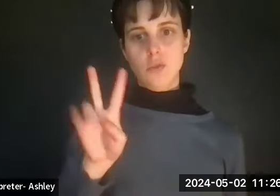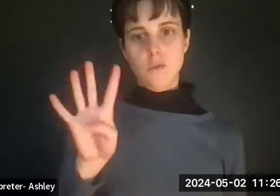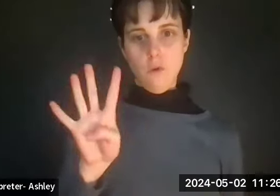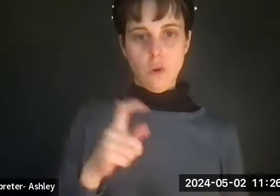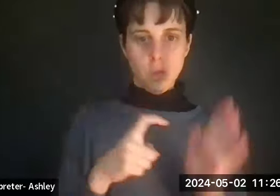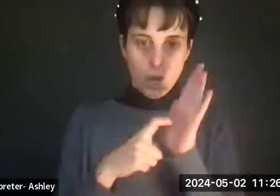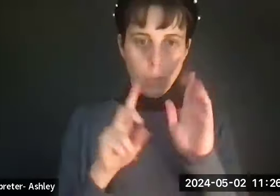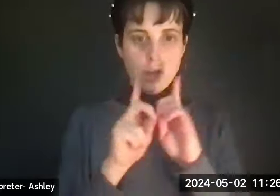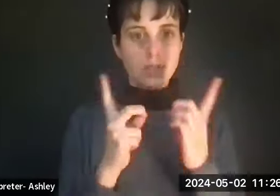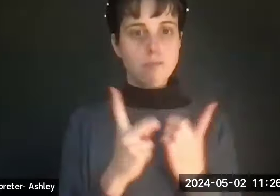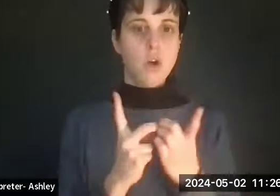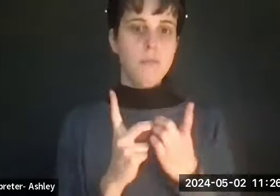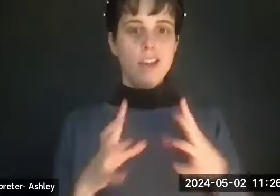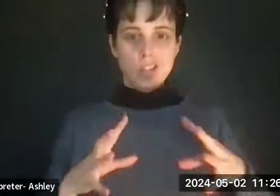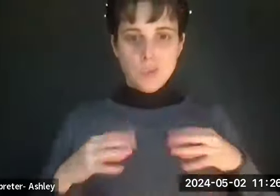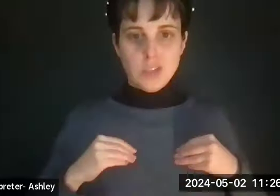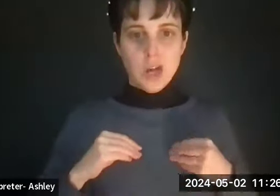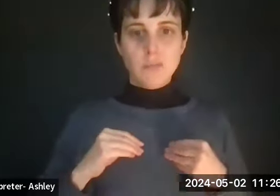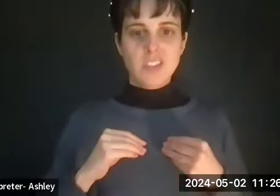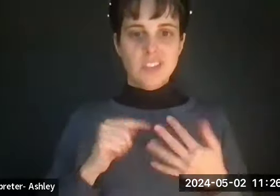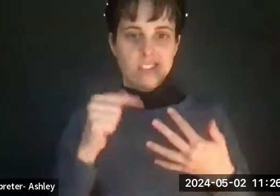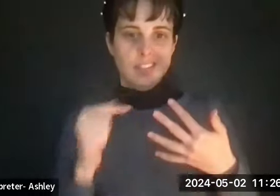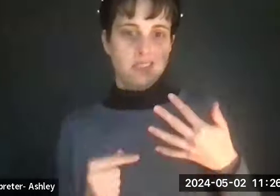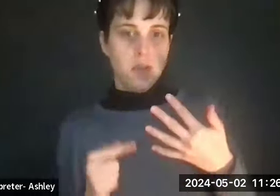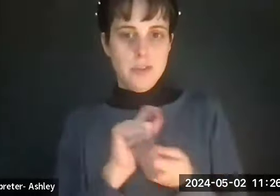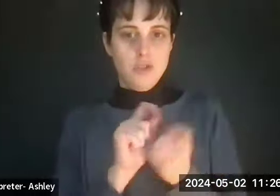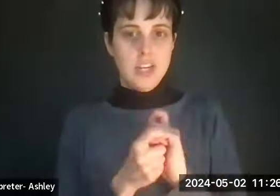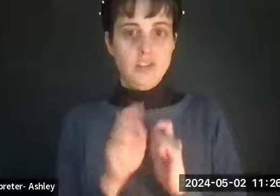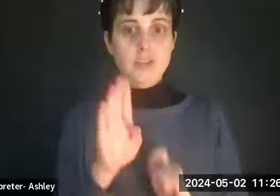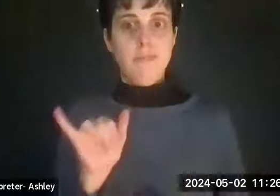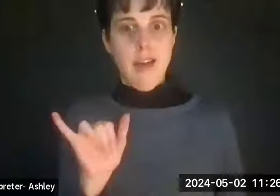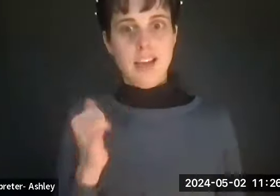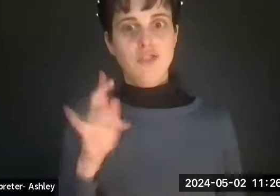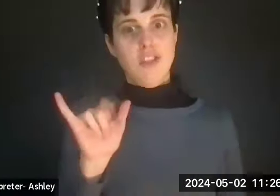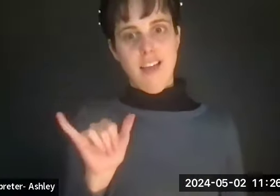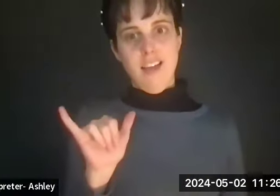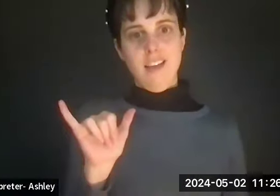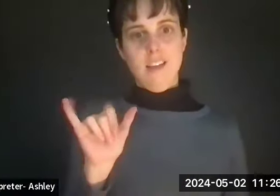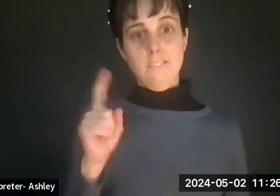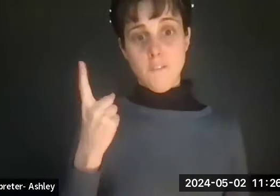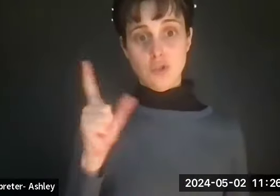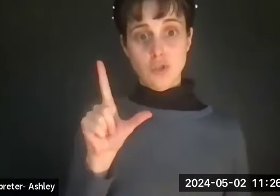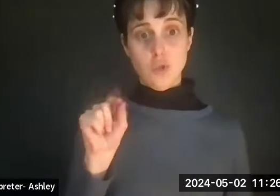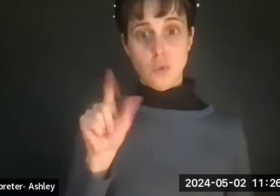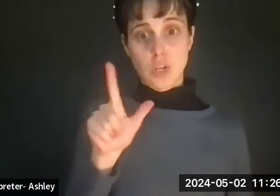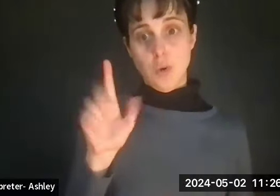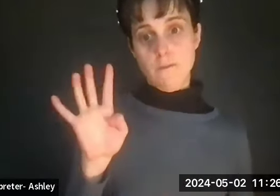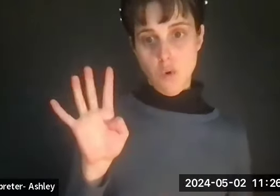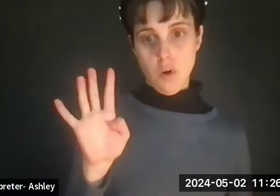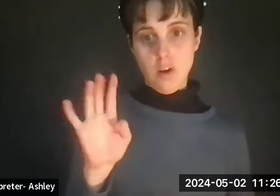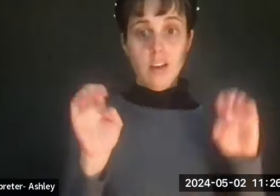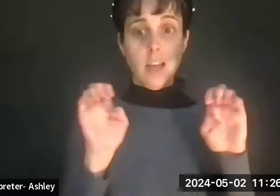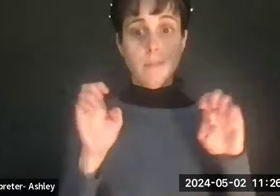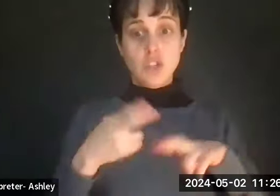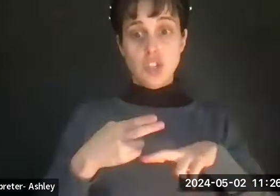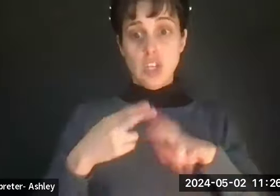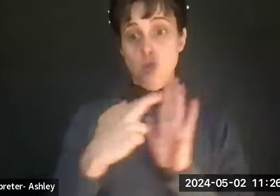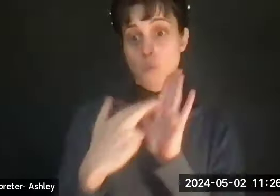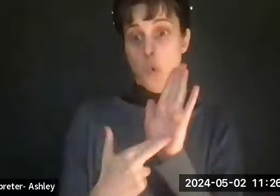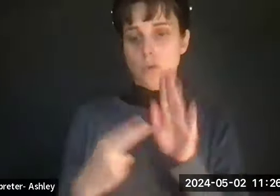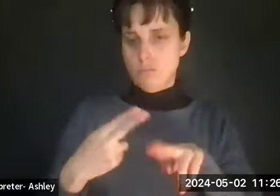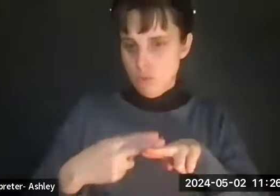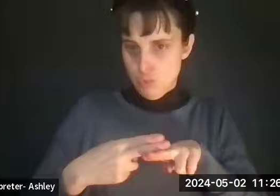changes via emergency rule by July 1st, 2024. Emergency rules are short-term, so each